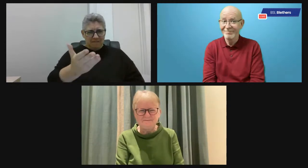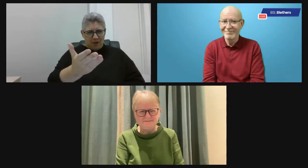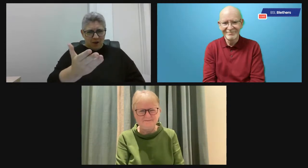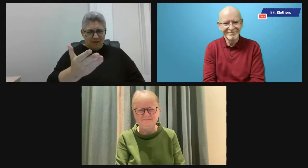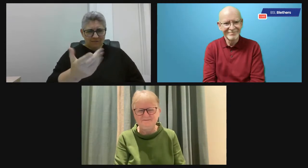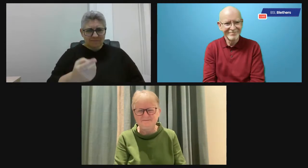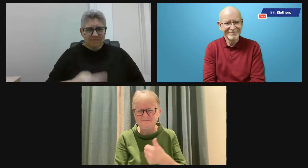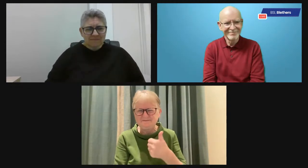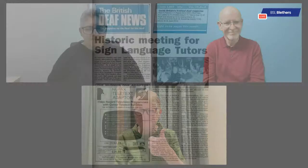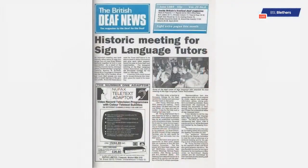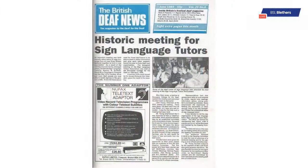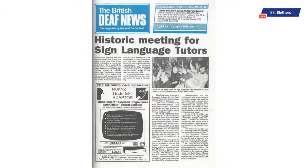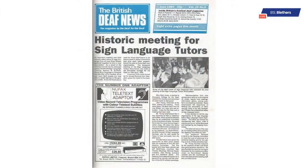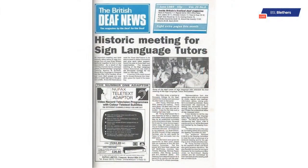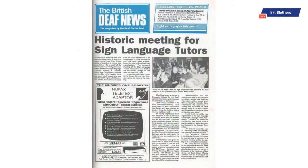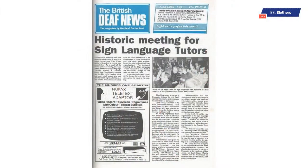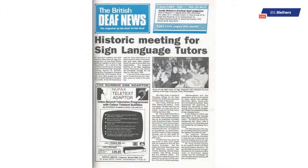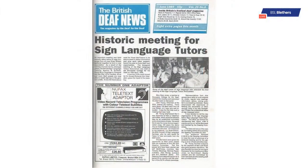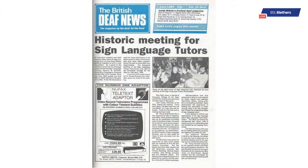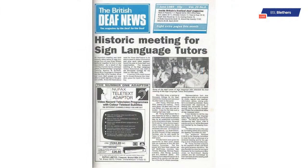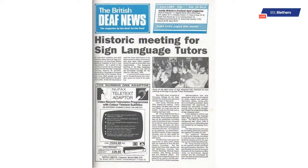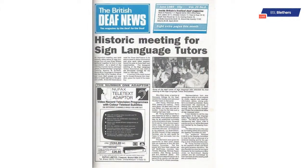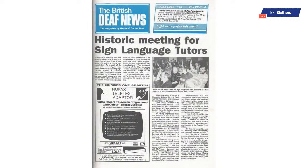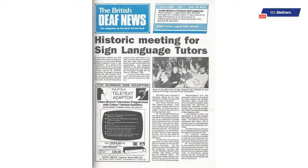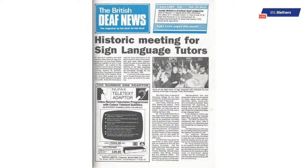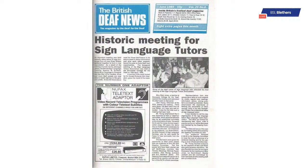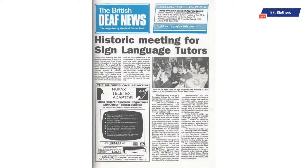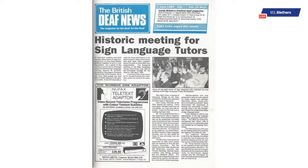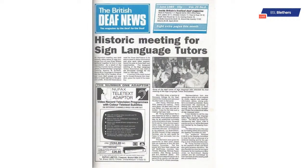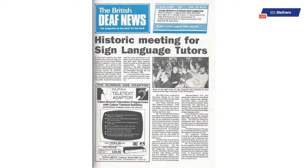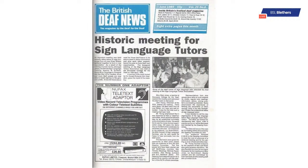past. It's the BDA news. Let's have a look.